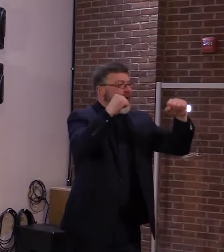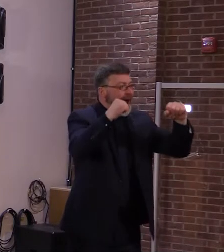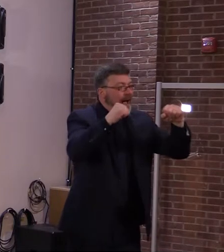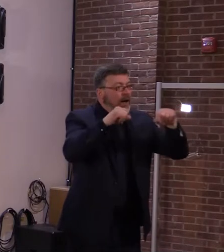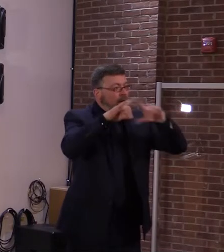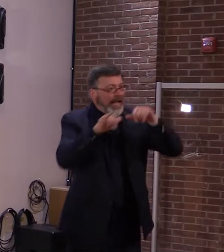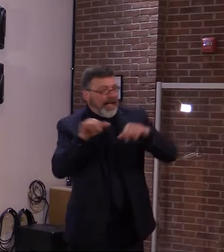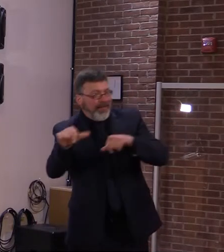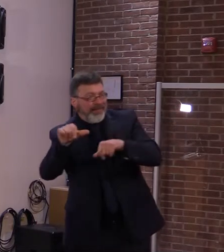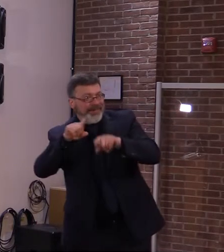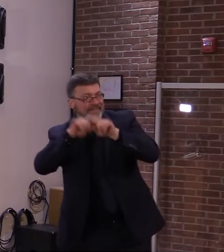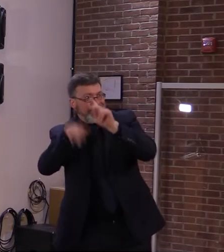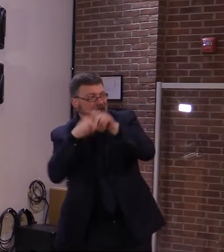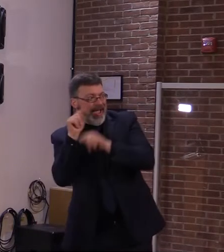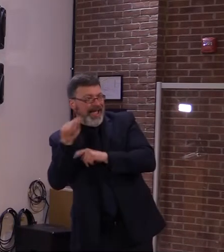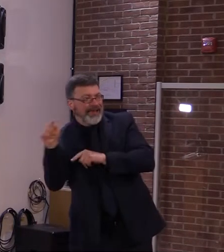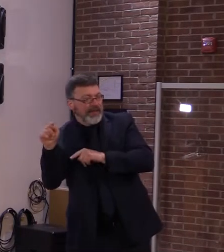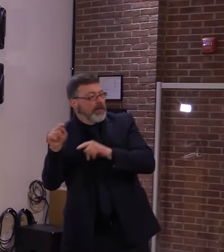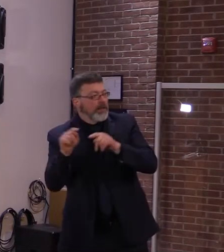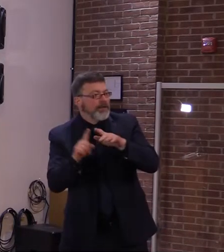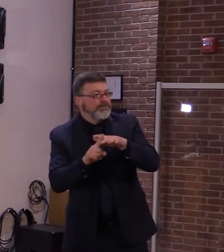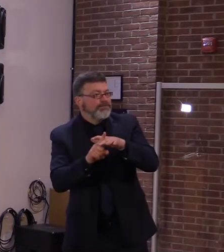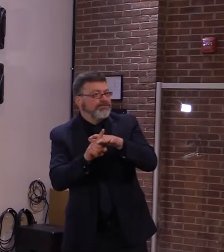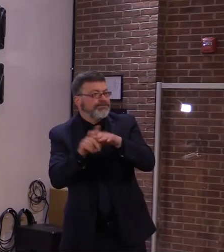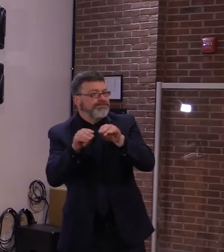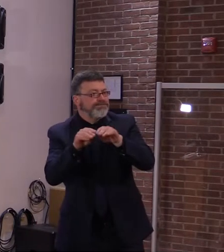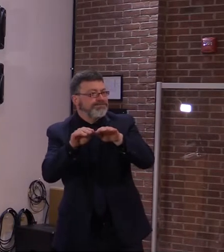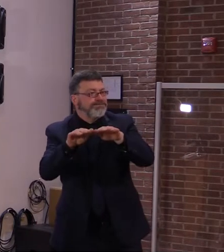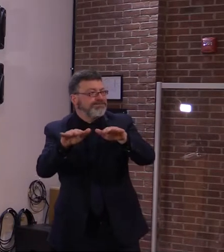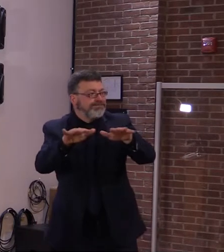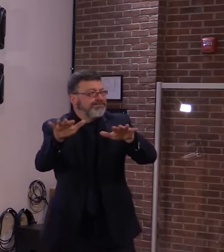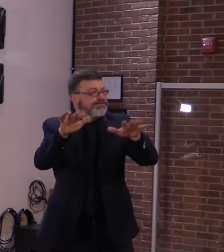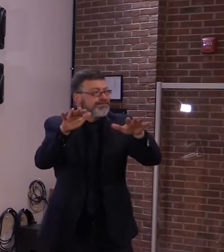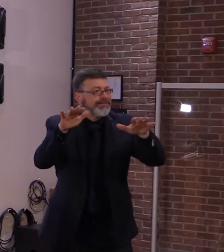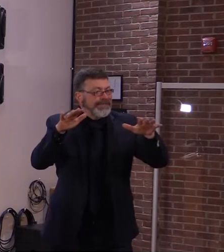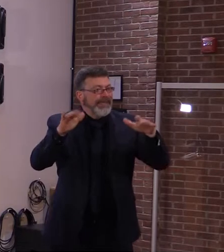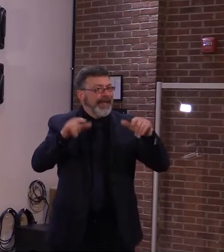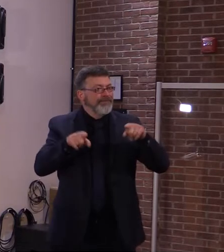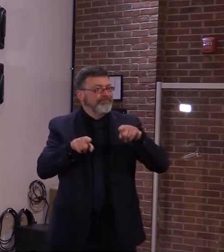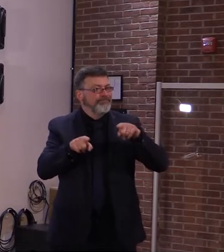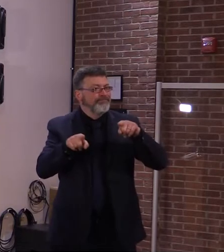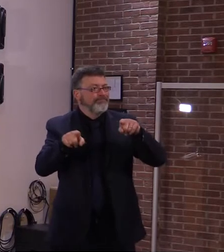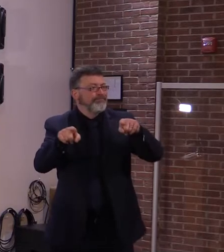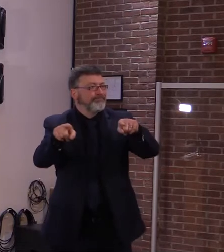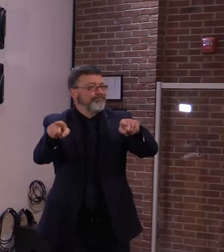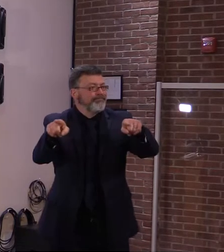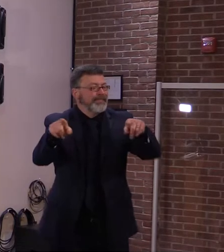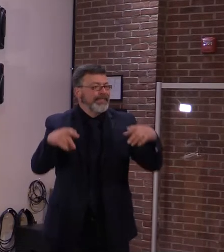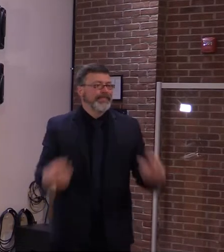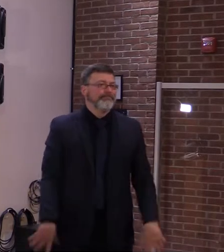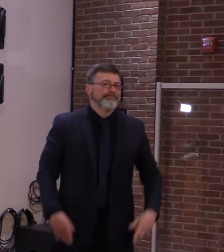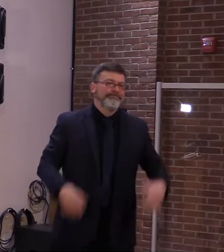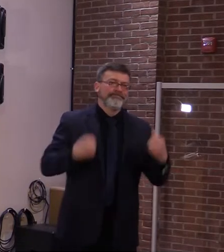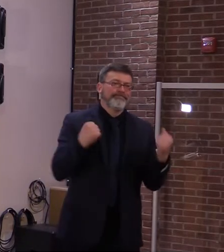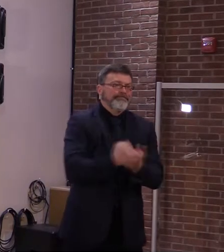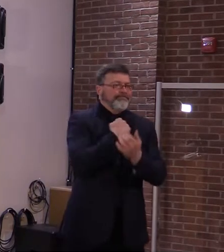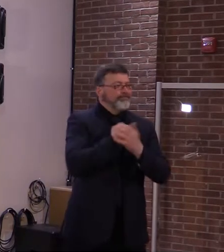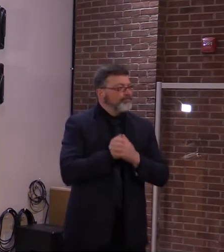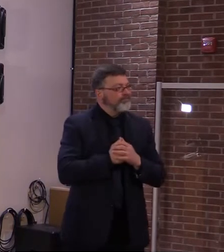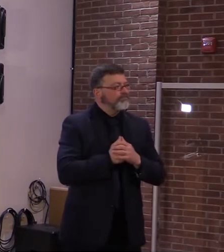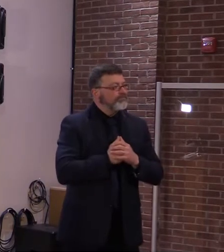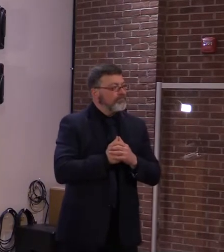Vermonters as quickly as we can in preventing spread of the virus. Across the U.S.,